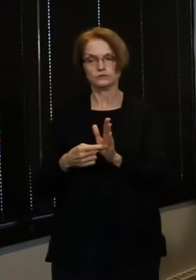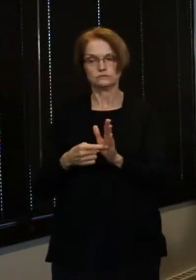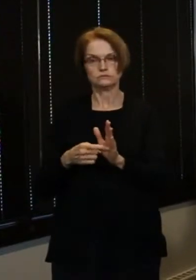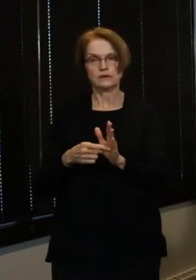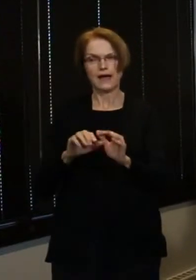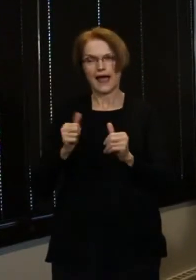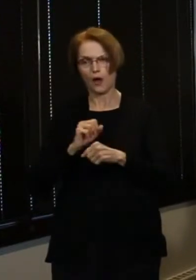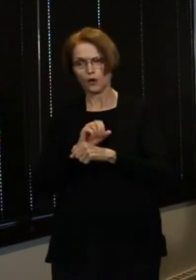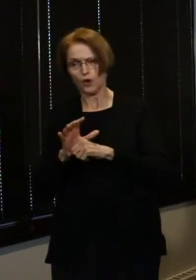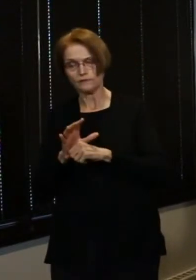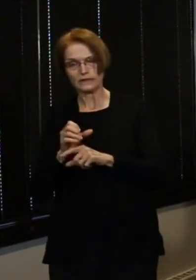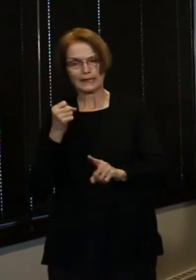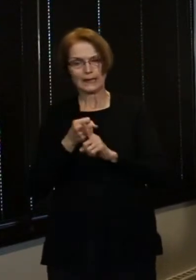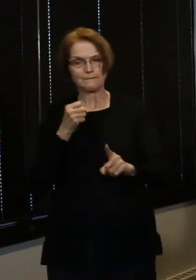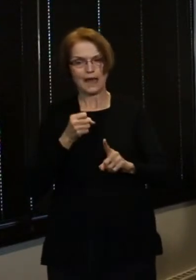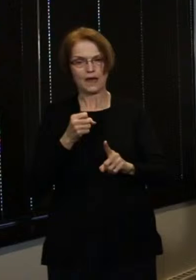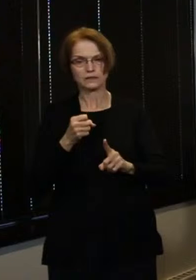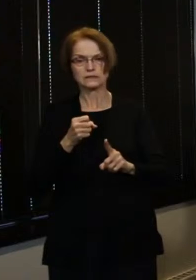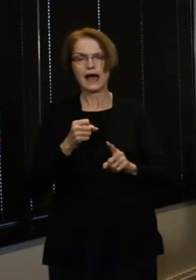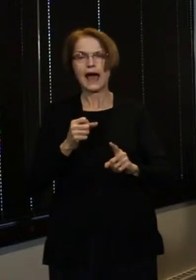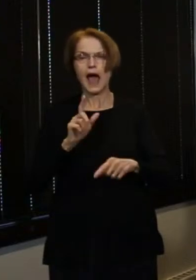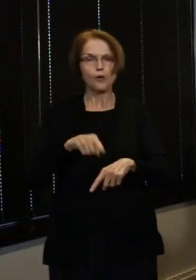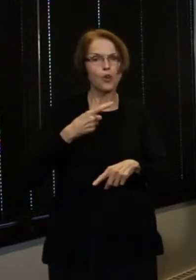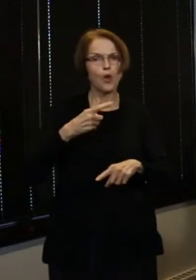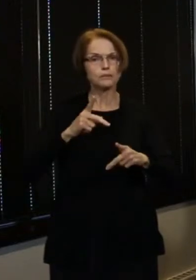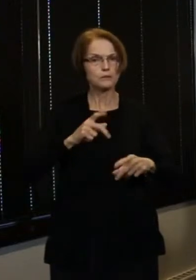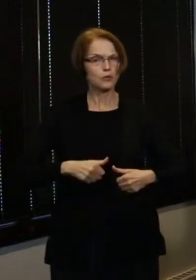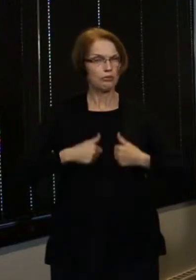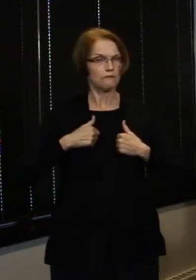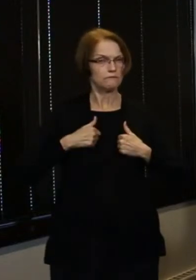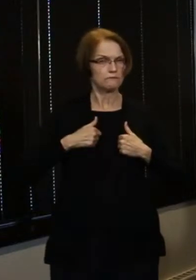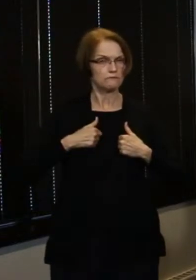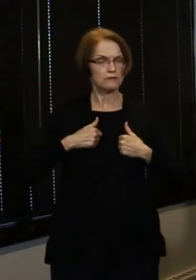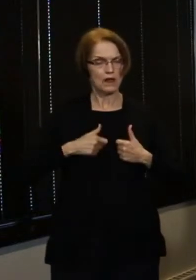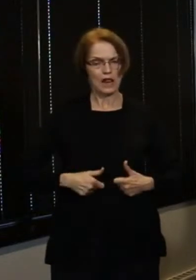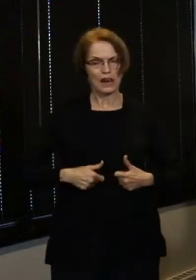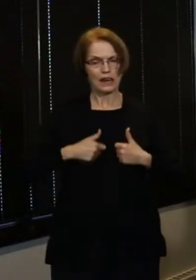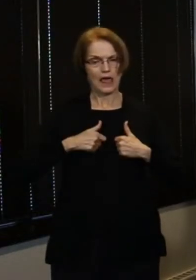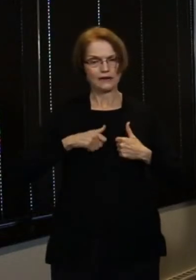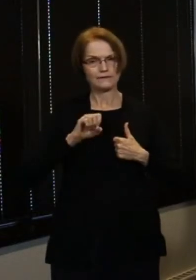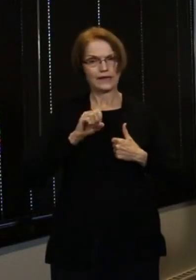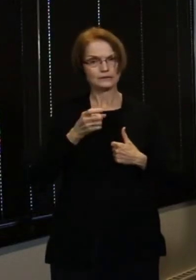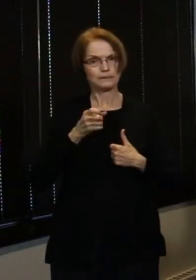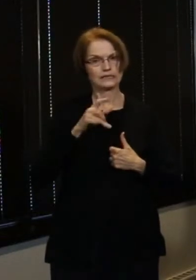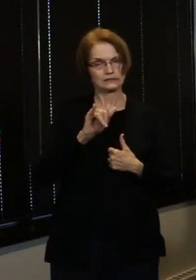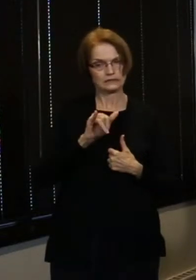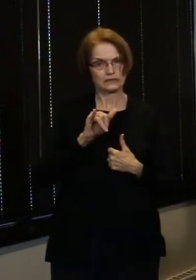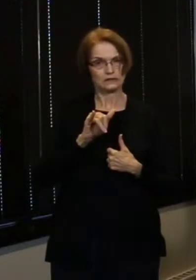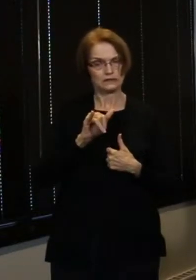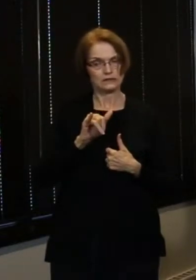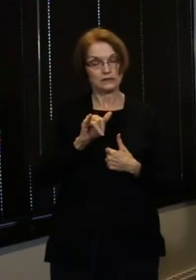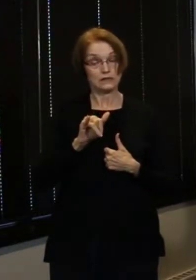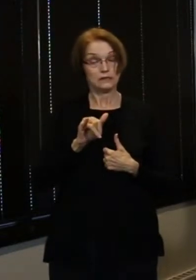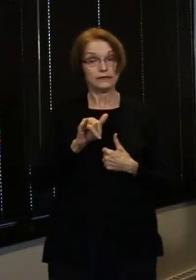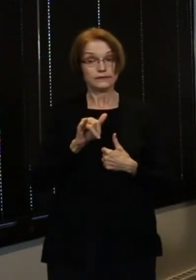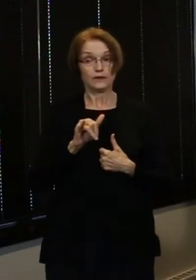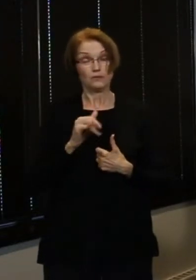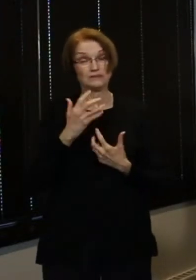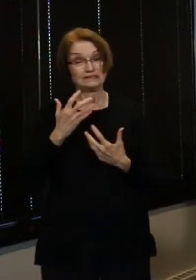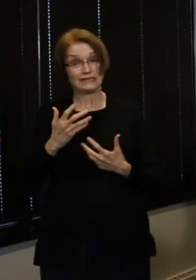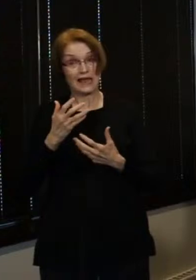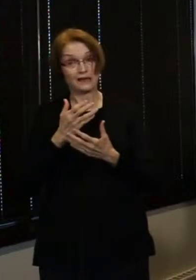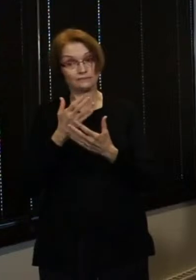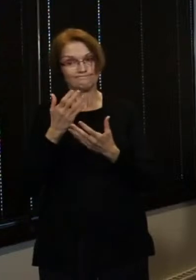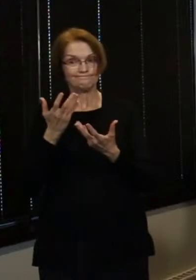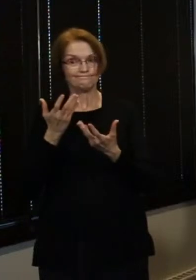COVID on life expectancy in the United States. This is very sad news, but it's not entirely surprising news given